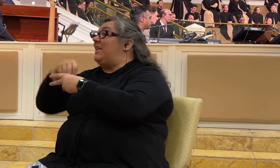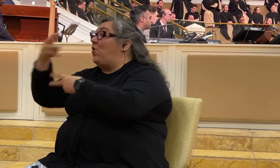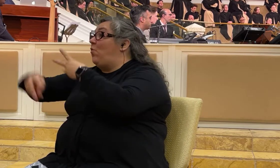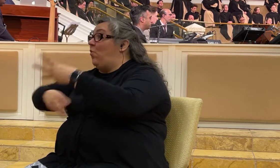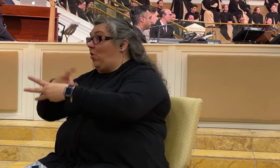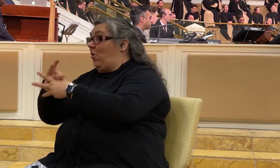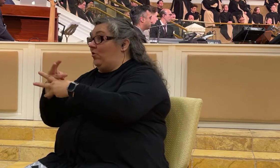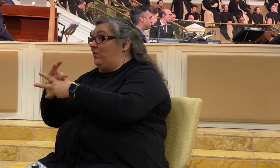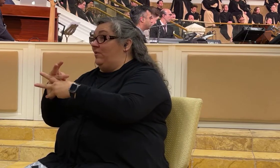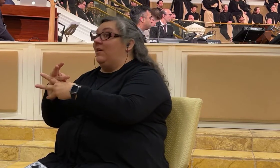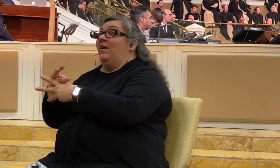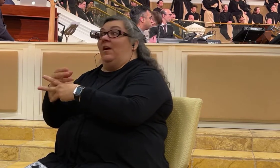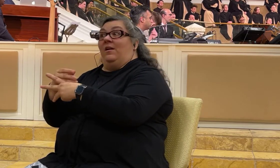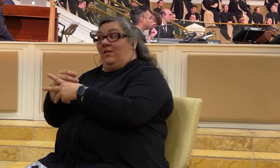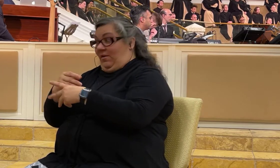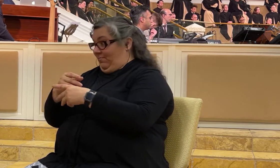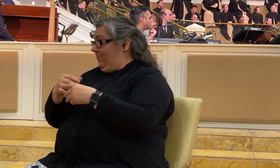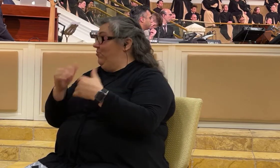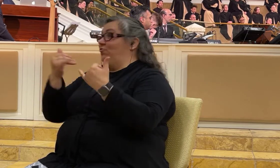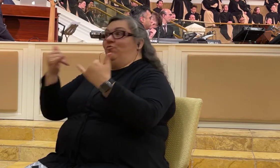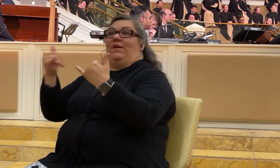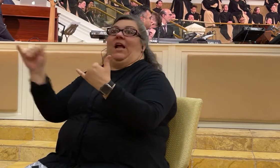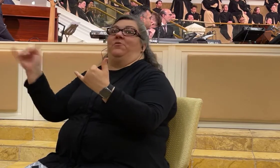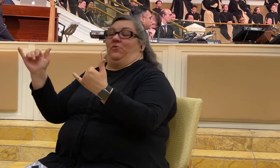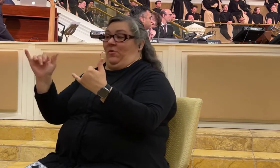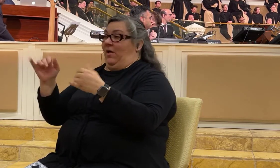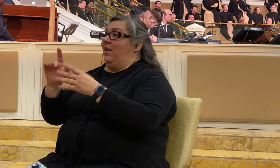the Bible very clearly